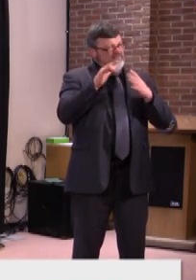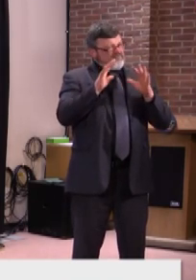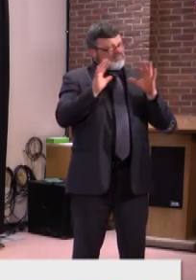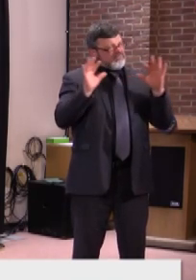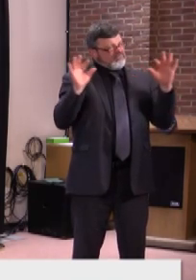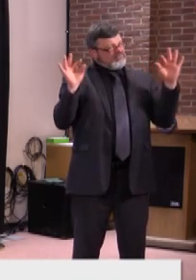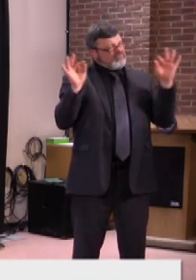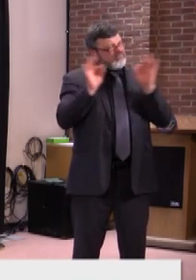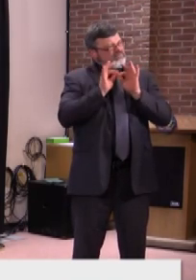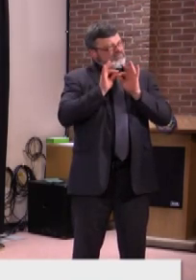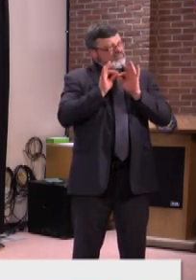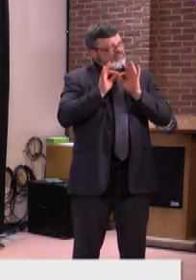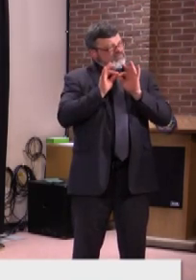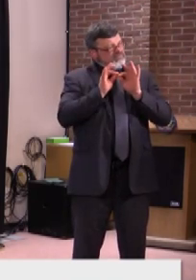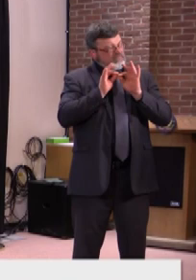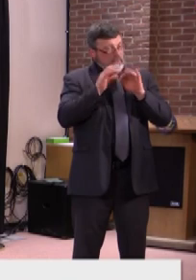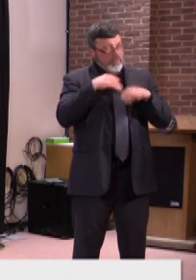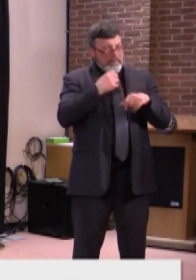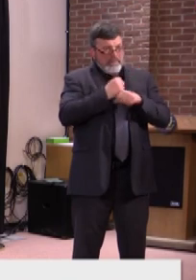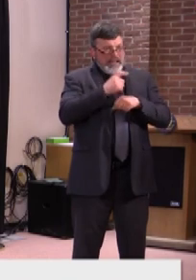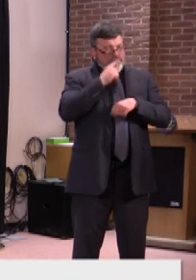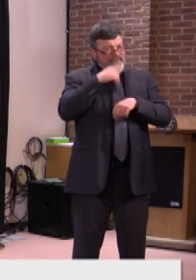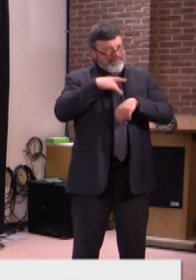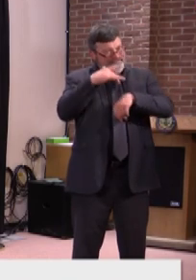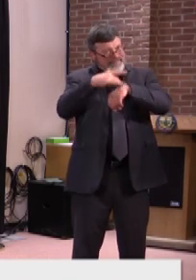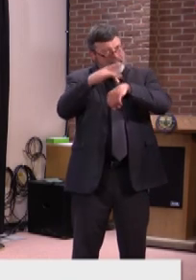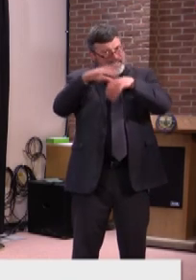to have enough housing to make that